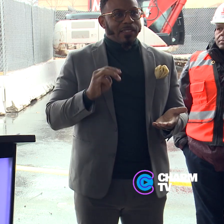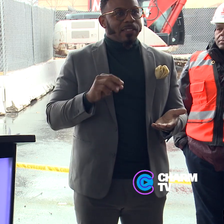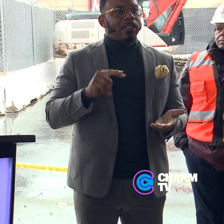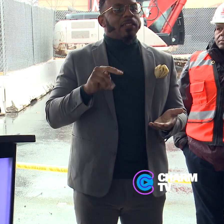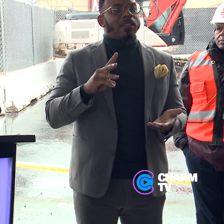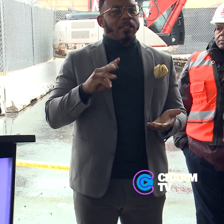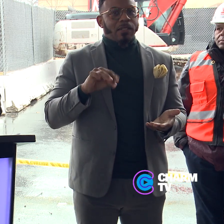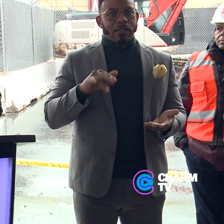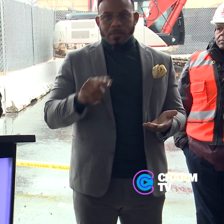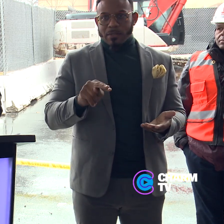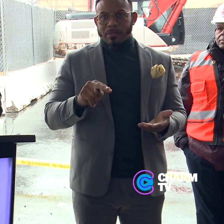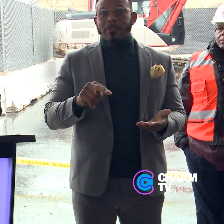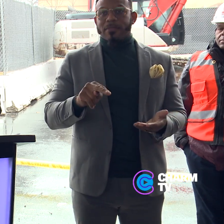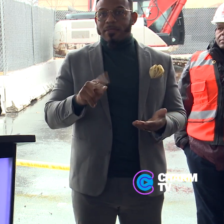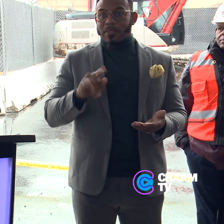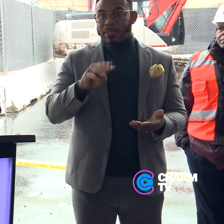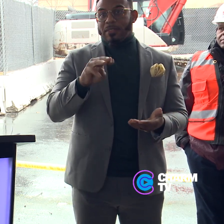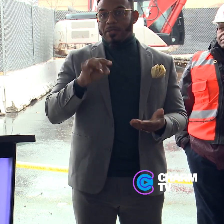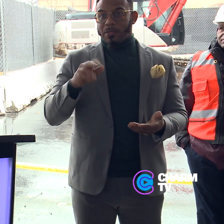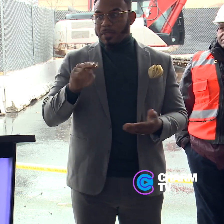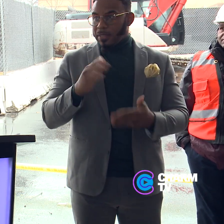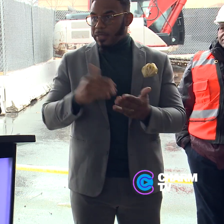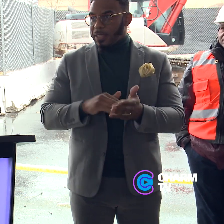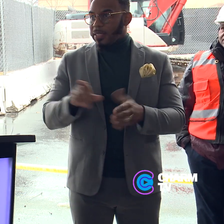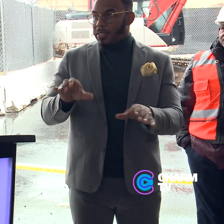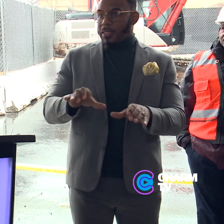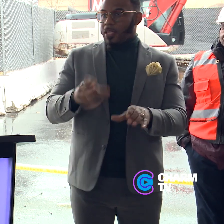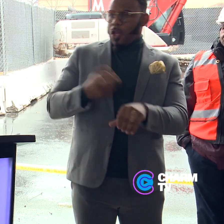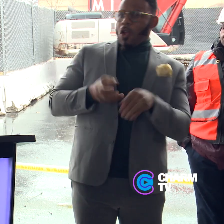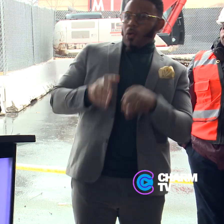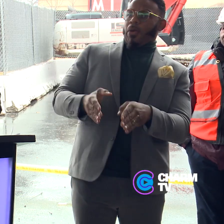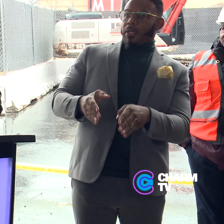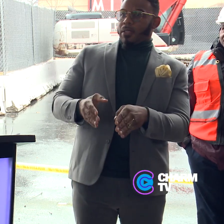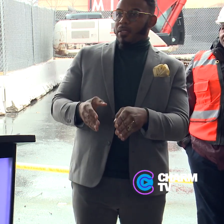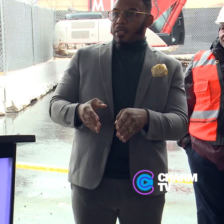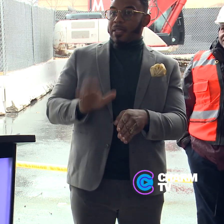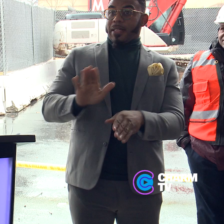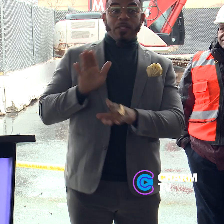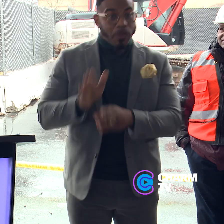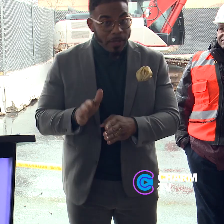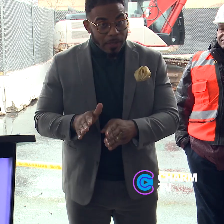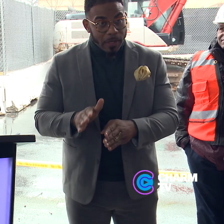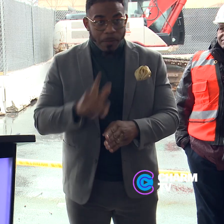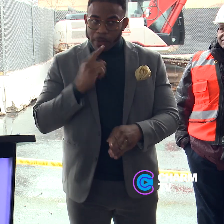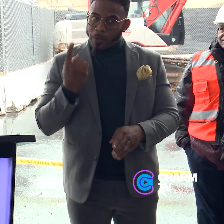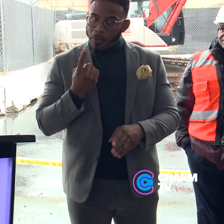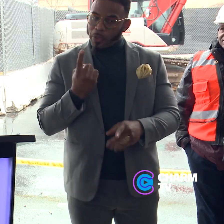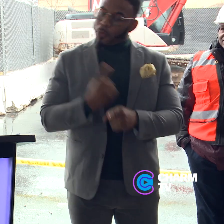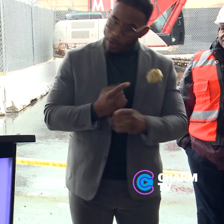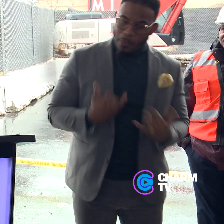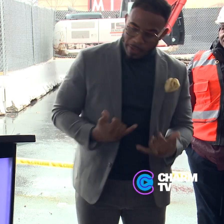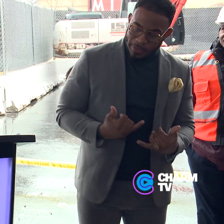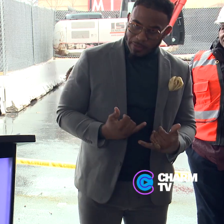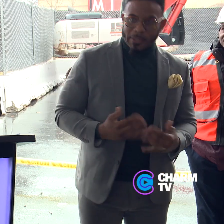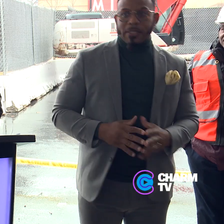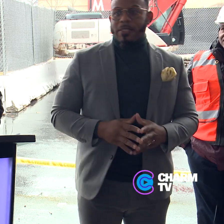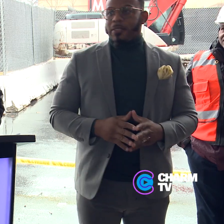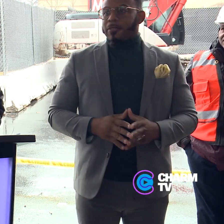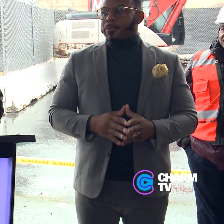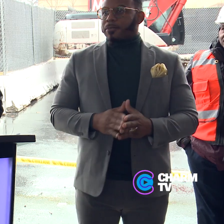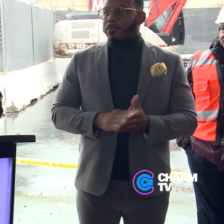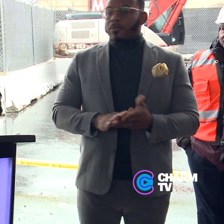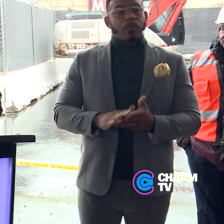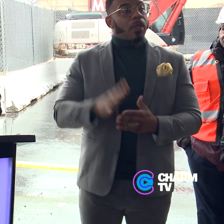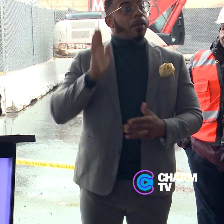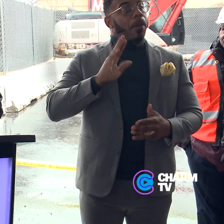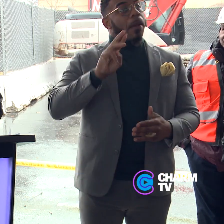Mondawmin. Yeah. See, Tim Regan, again, he does it the hard way, his way, but it's always the right way. All right.